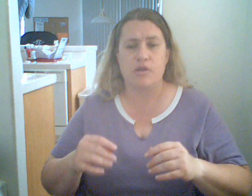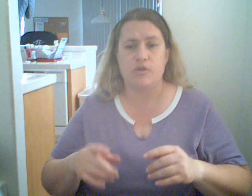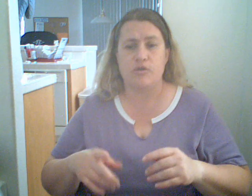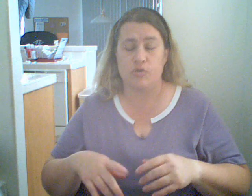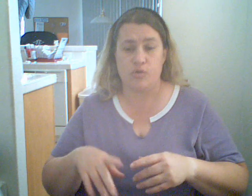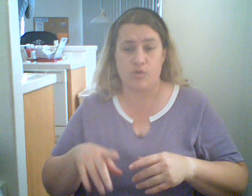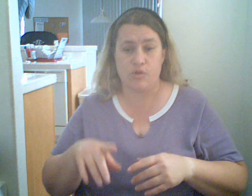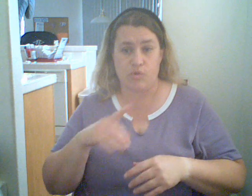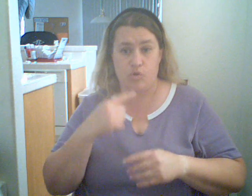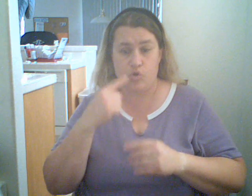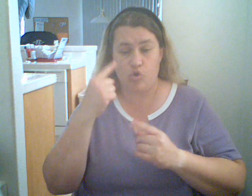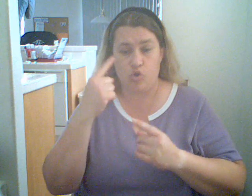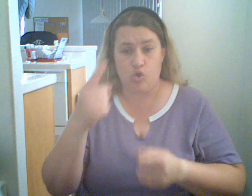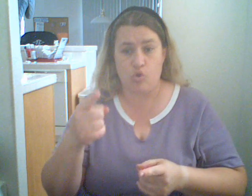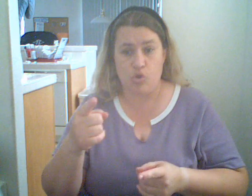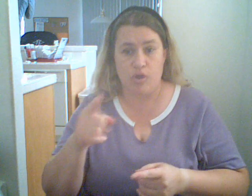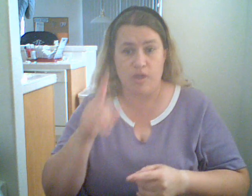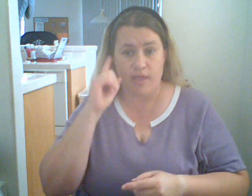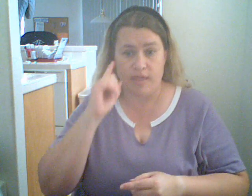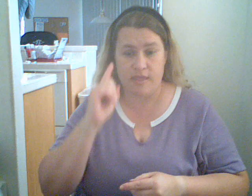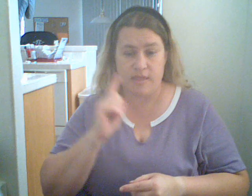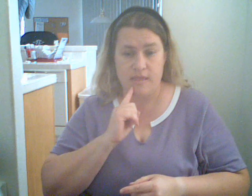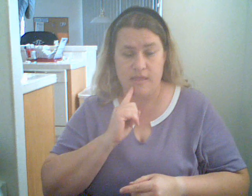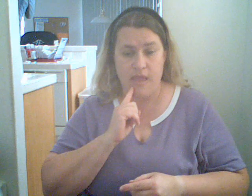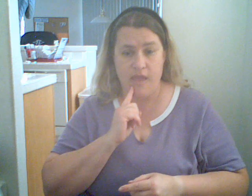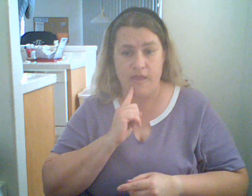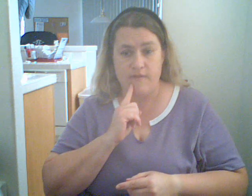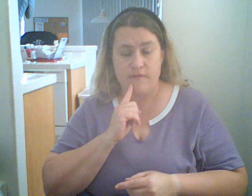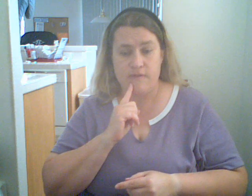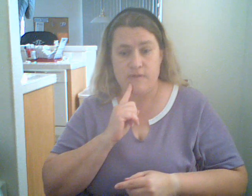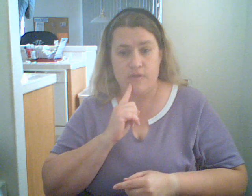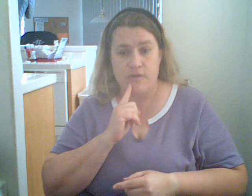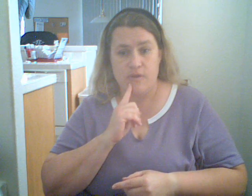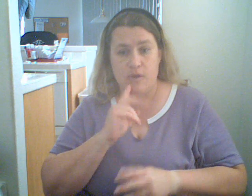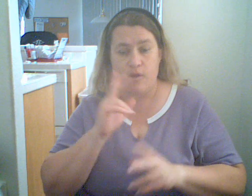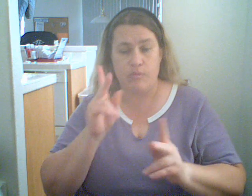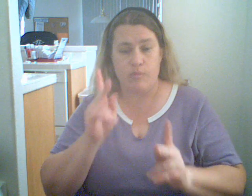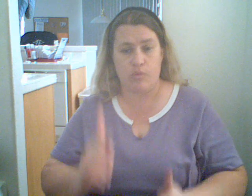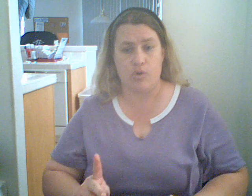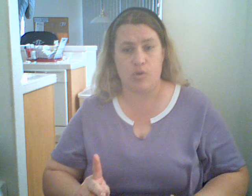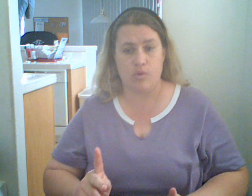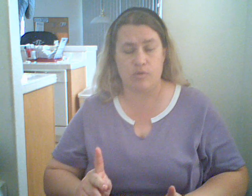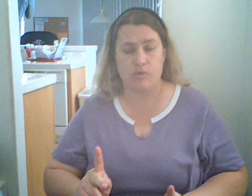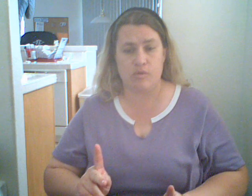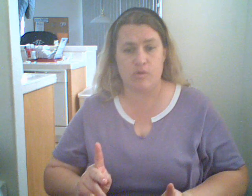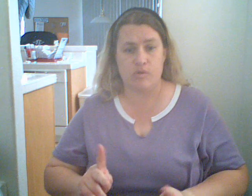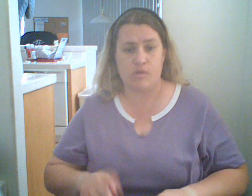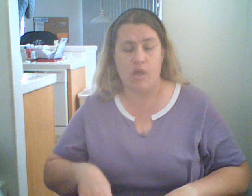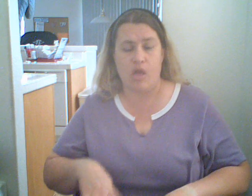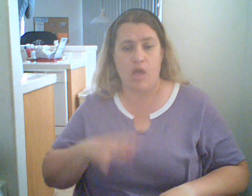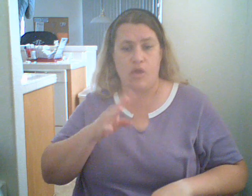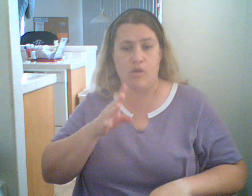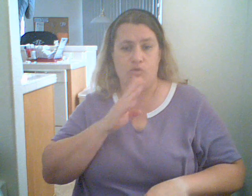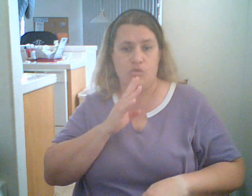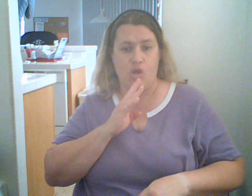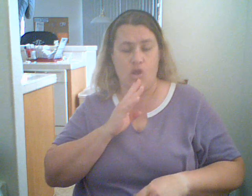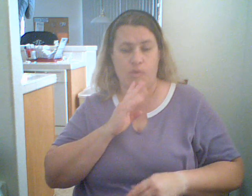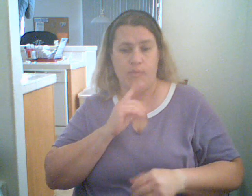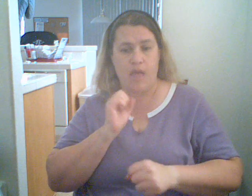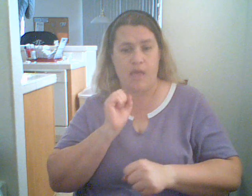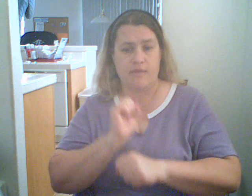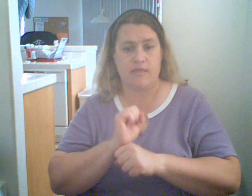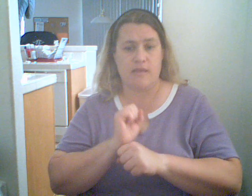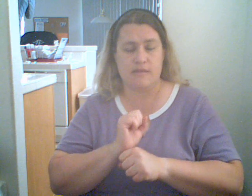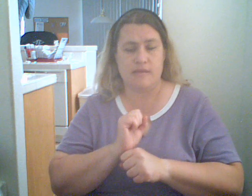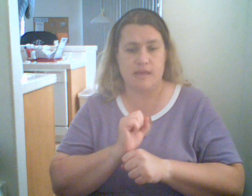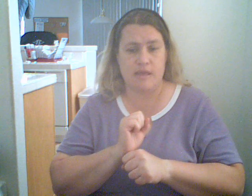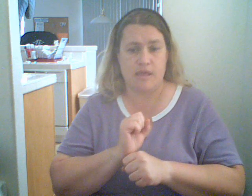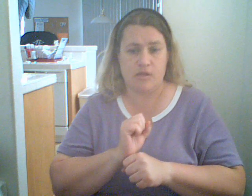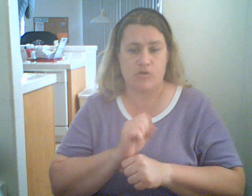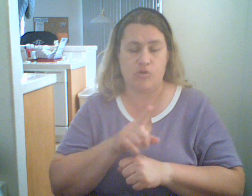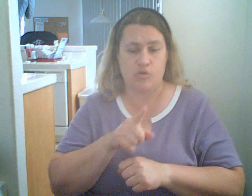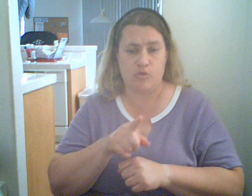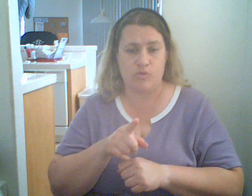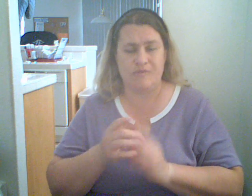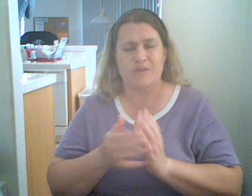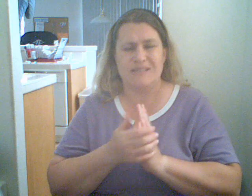your interpretation accordingly. Where I started to talk about is one of the skills you need to understand is how to construct